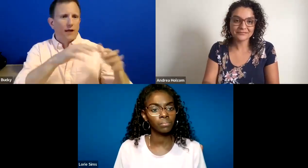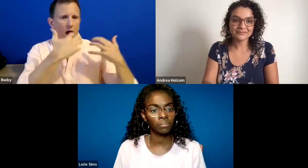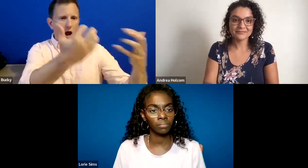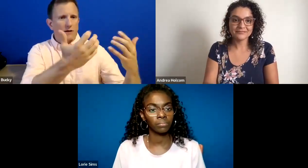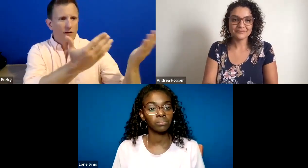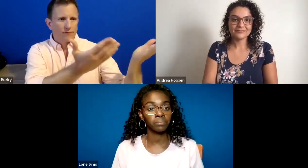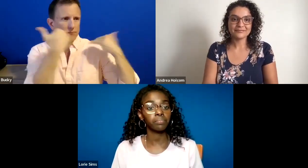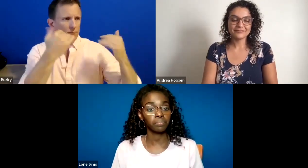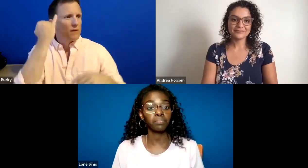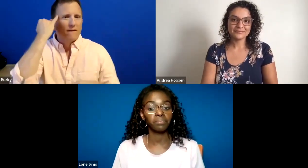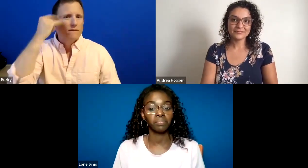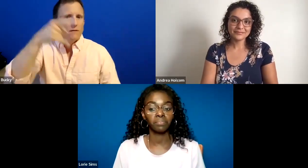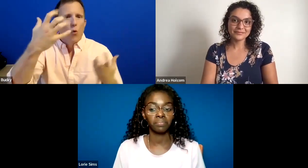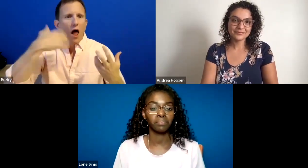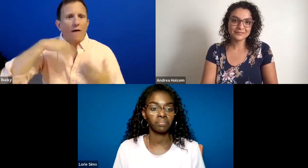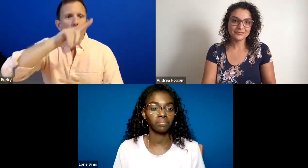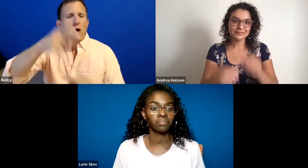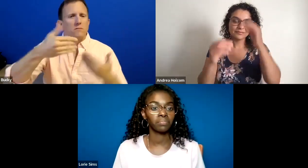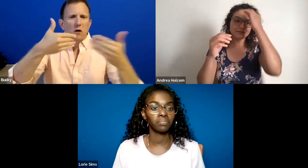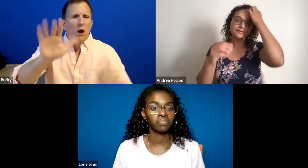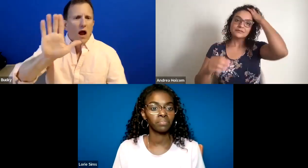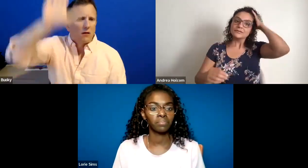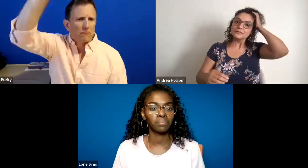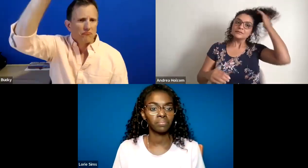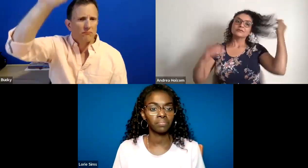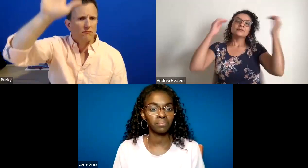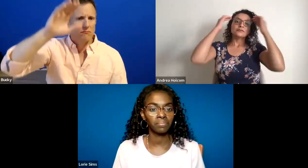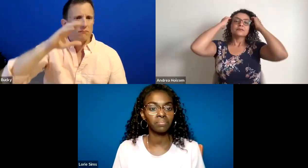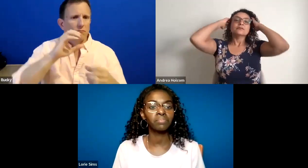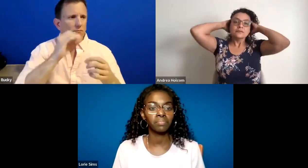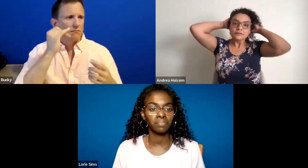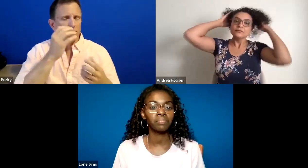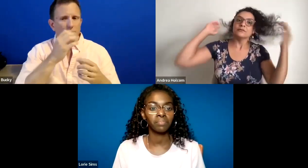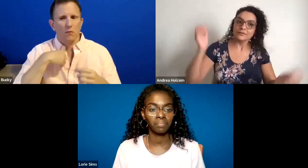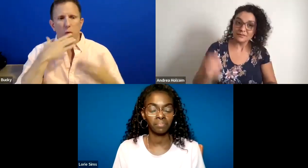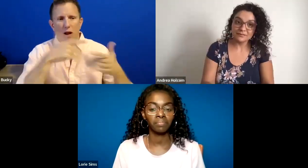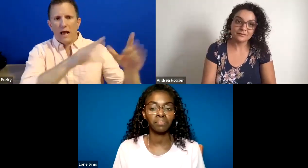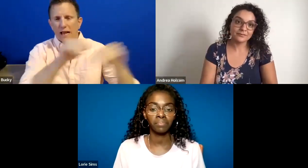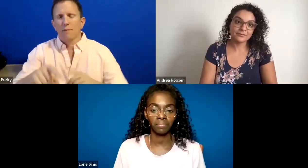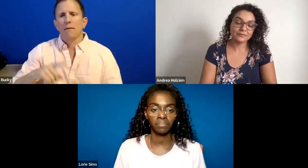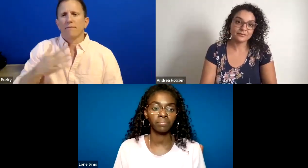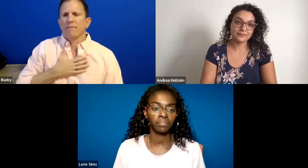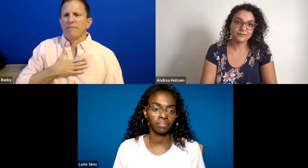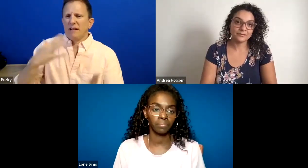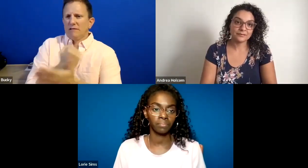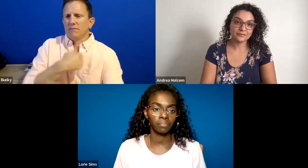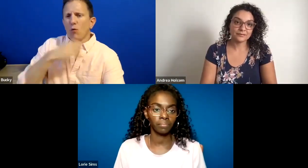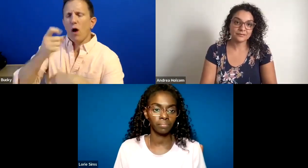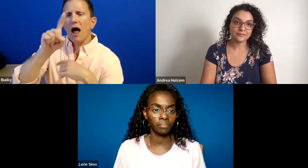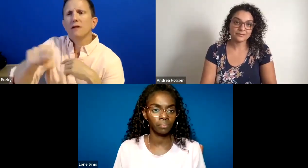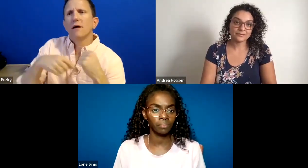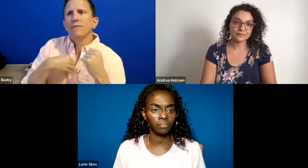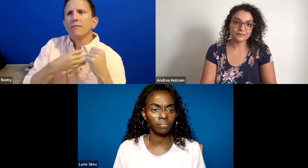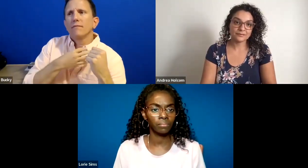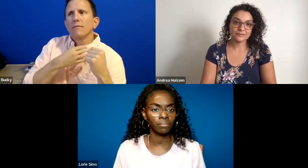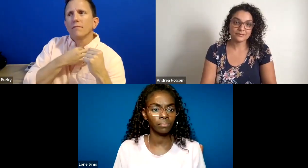Absolutely. And I actually have one question before we open it up to the Q&A. For individuals who do have a question, please do feel free to